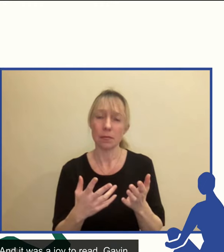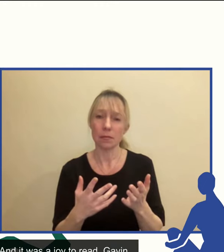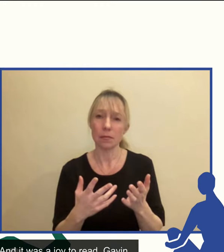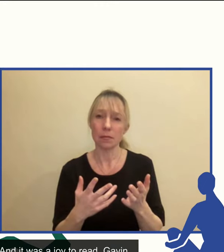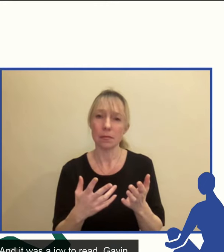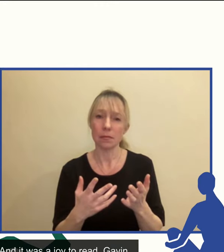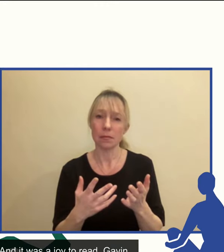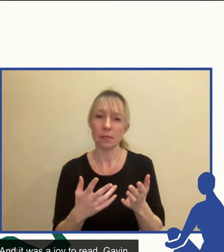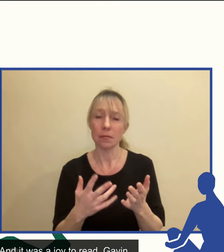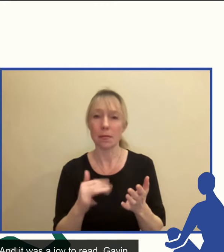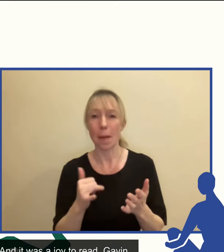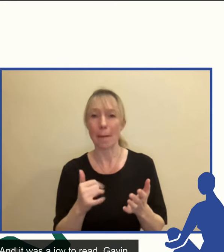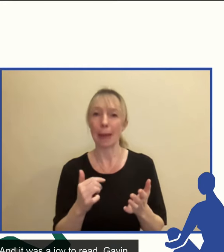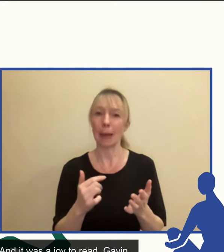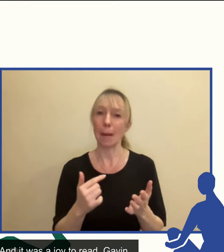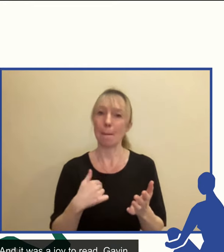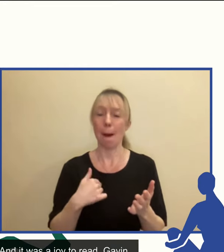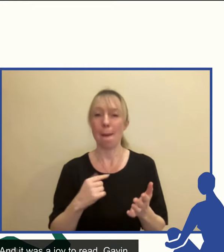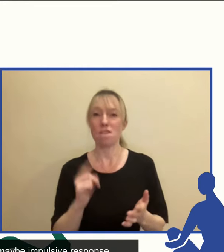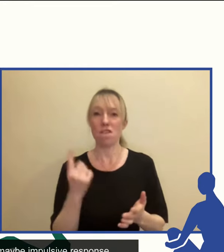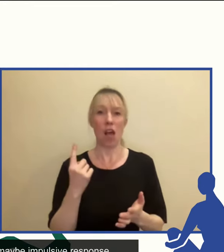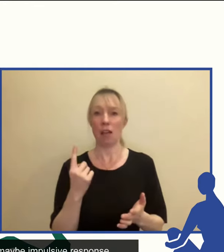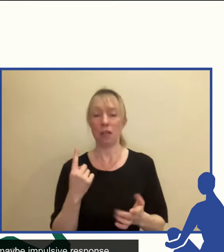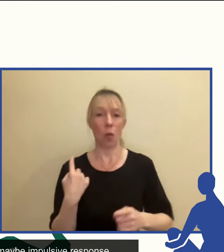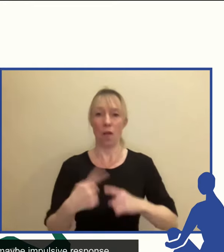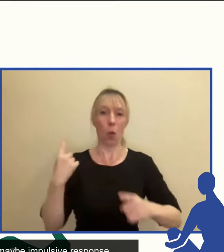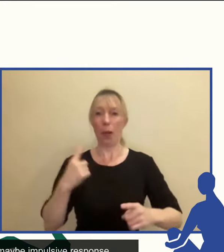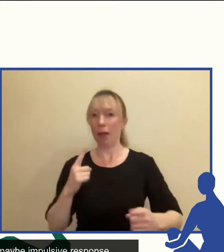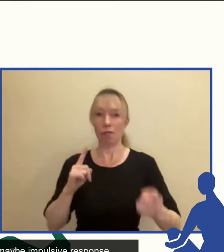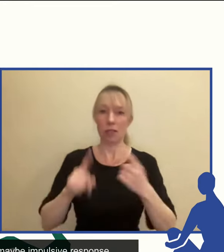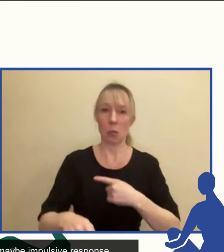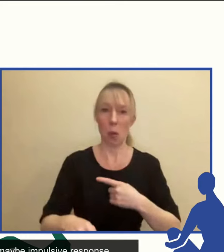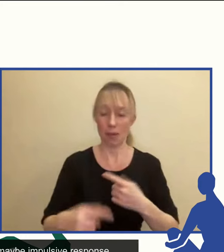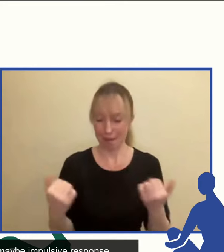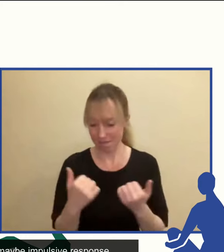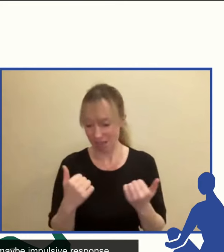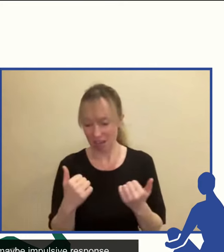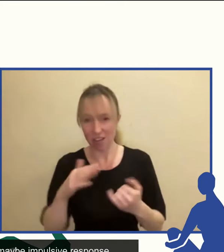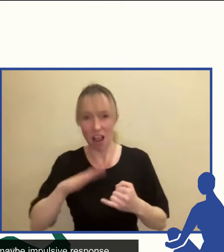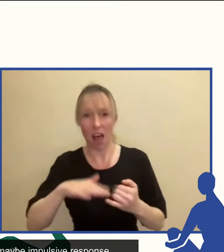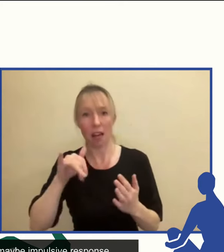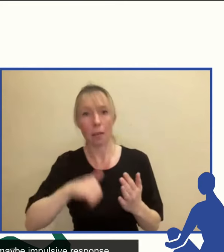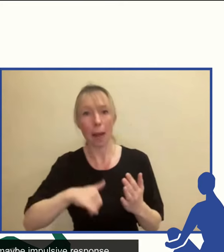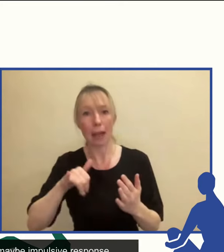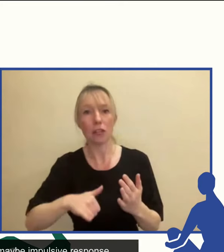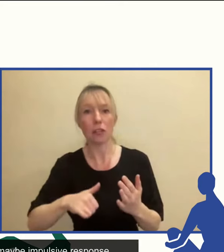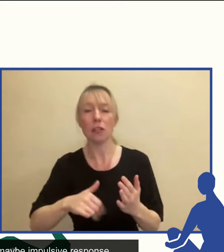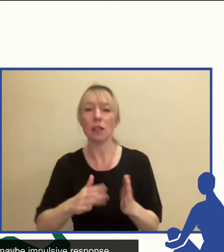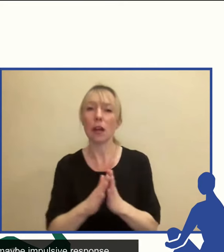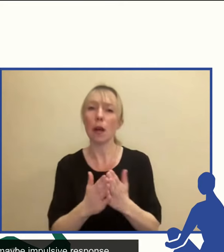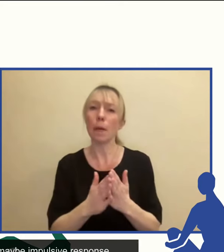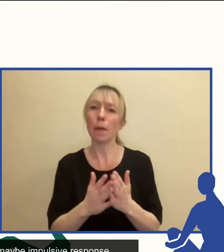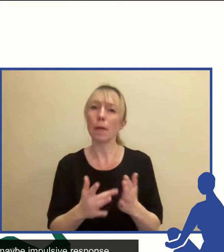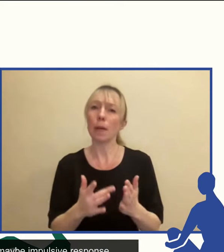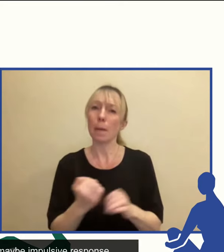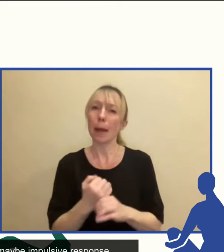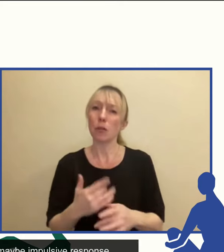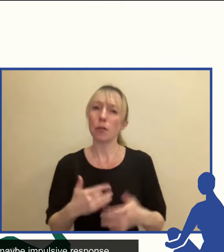maybe impulsive response, having just finished the last pages, is that it's a book that makes you feel really cared for.